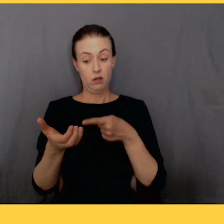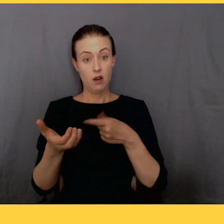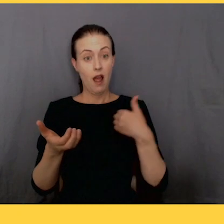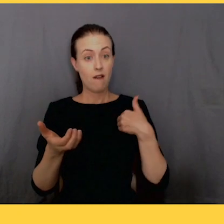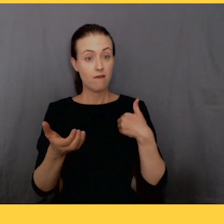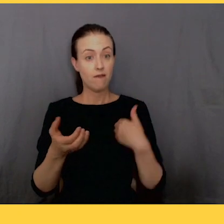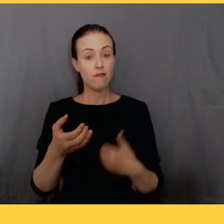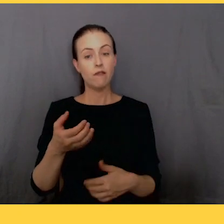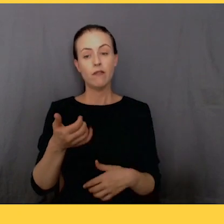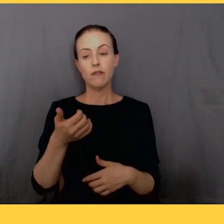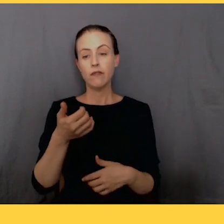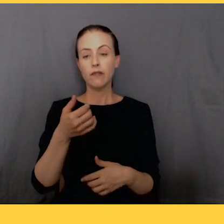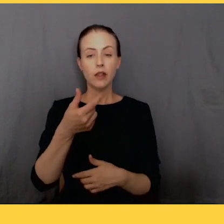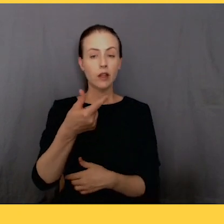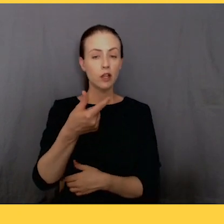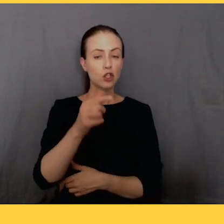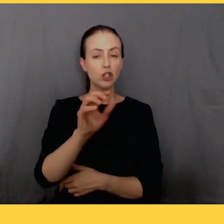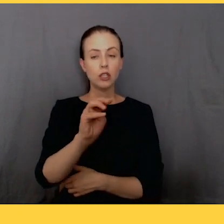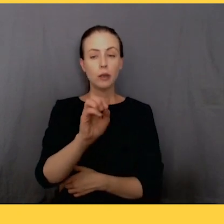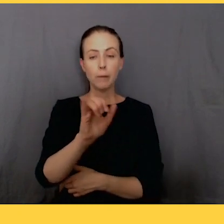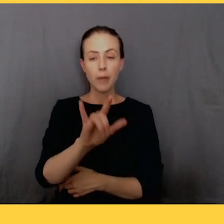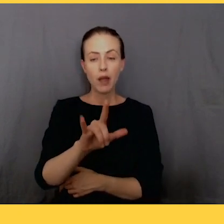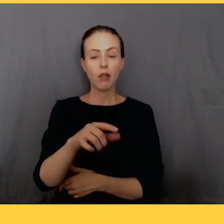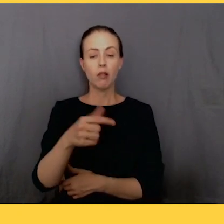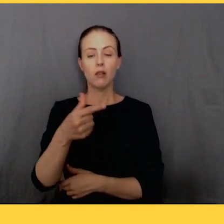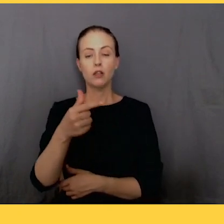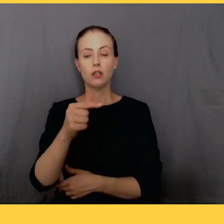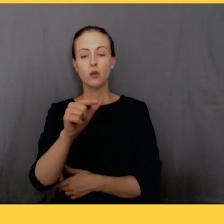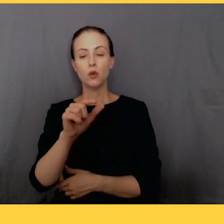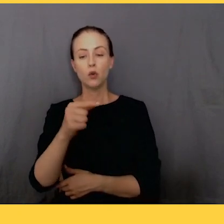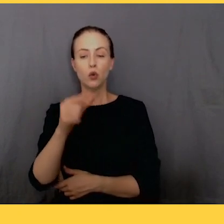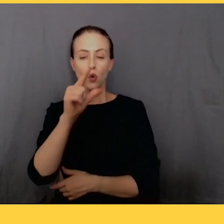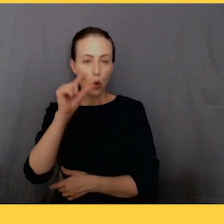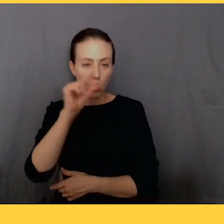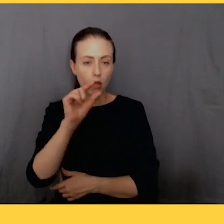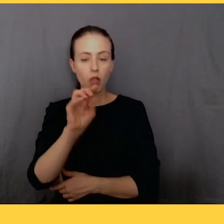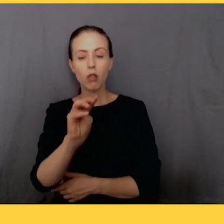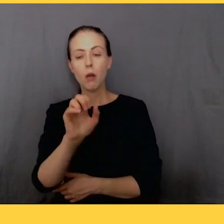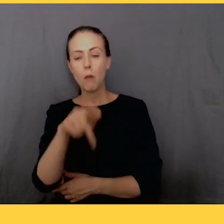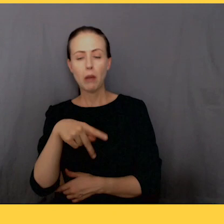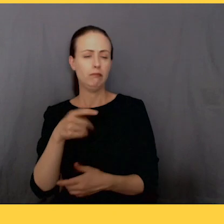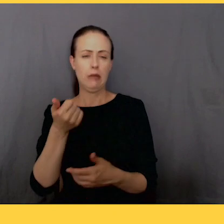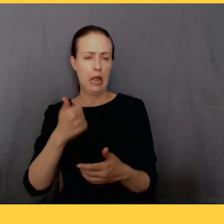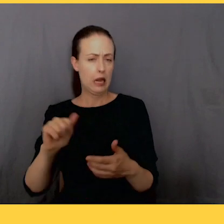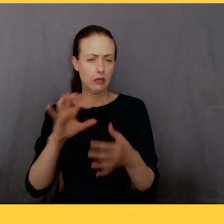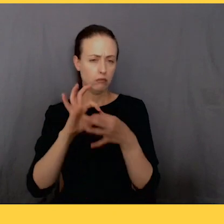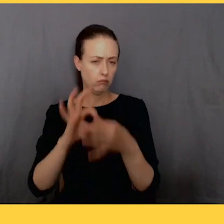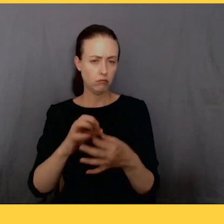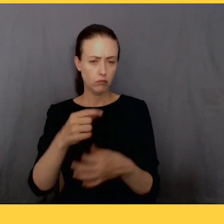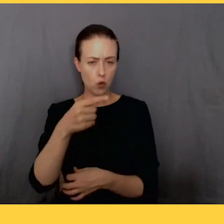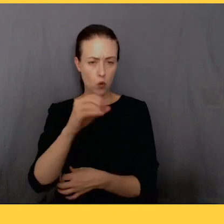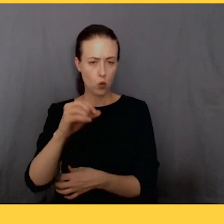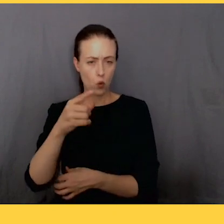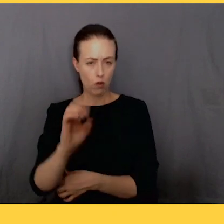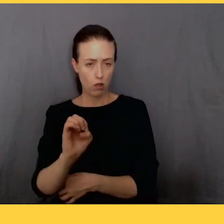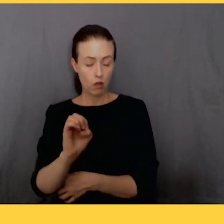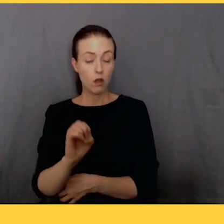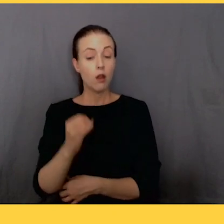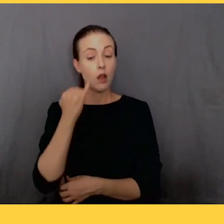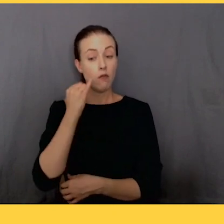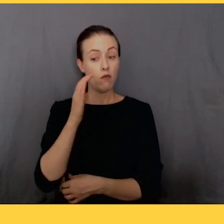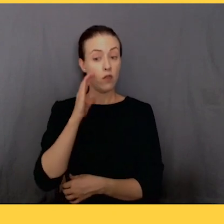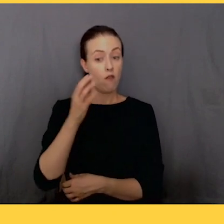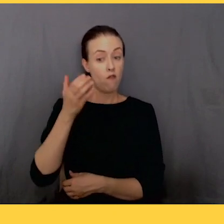whether it's Google Maps or anything else. Eventually we'll get to a point where if their phone is located in an area where there's going to